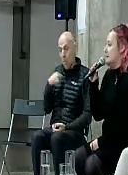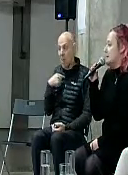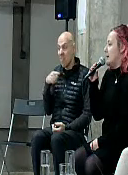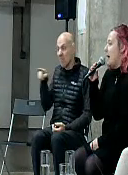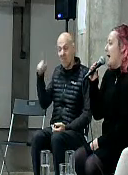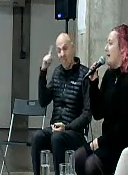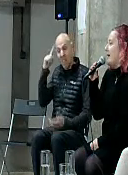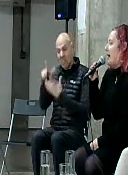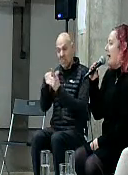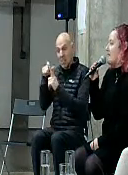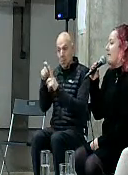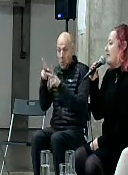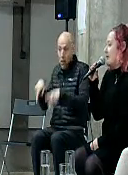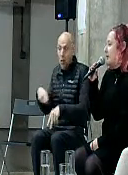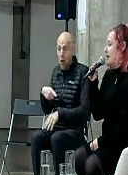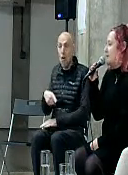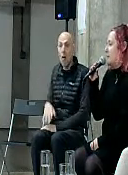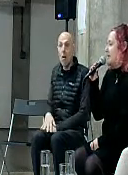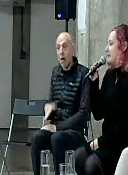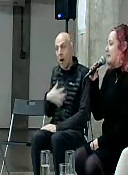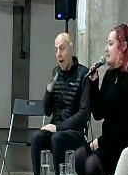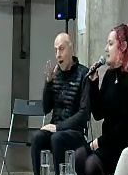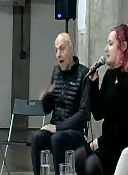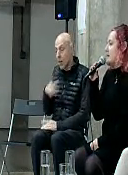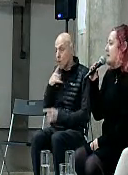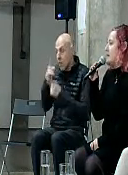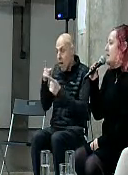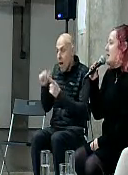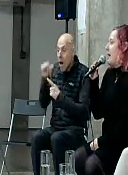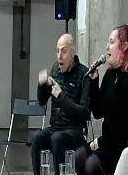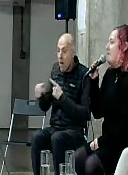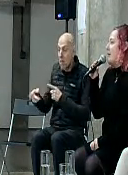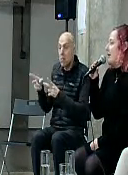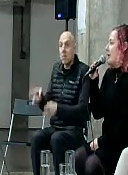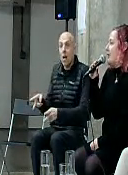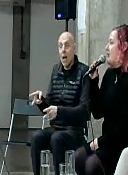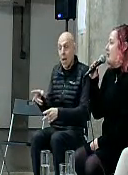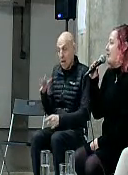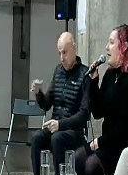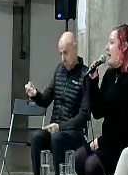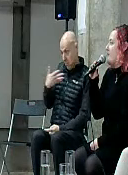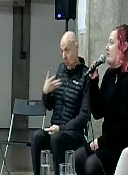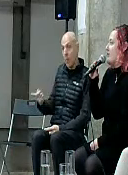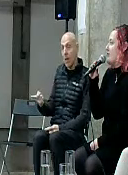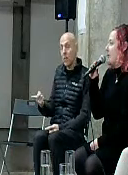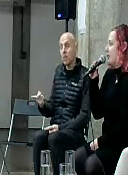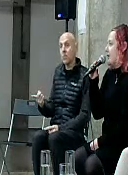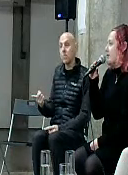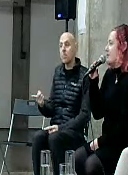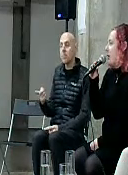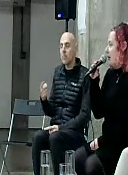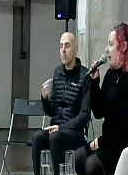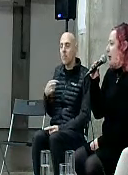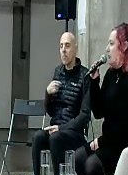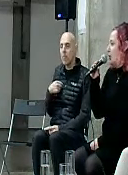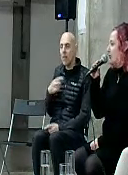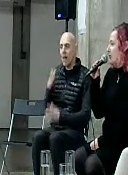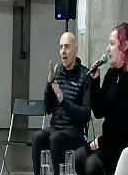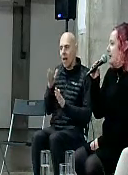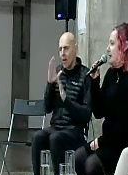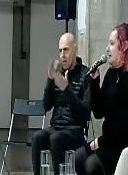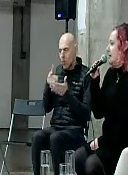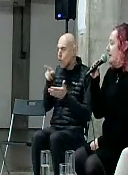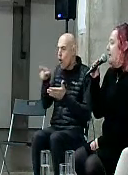her, and that I had to fight for her when it did. And for her to have to focus not on her